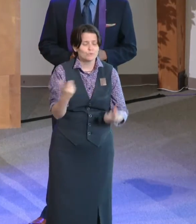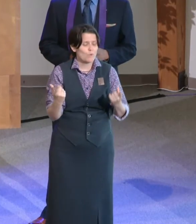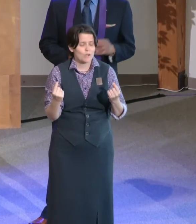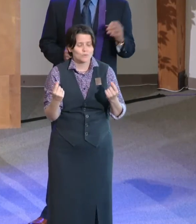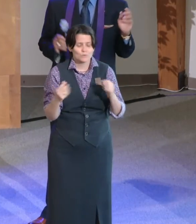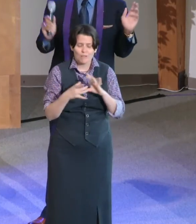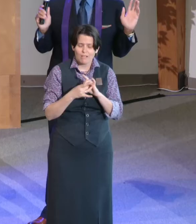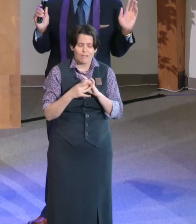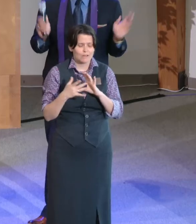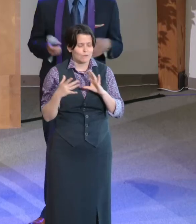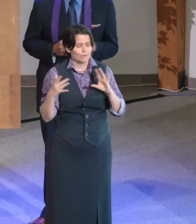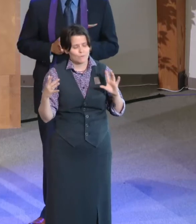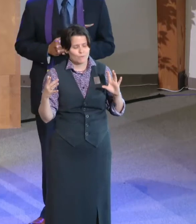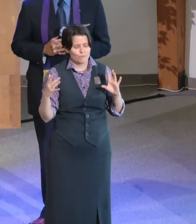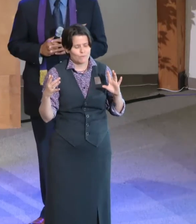Let it all go.